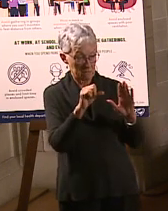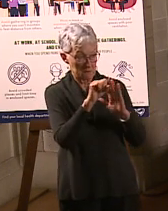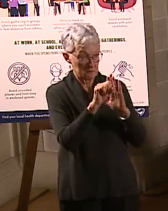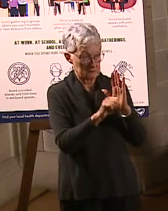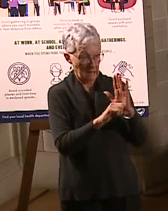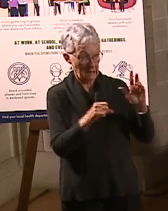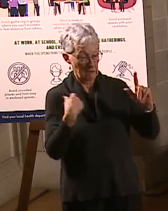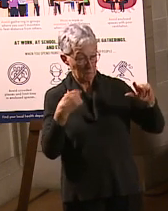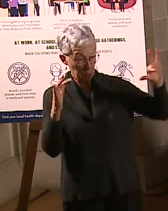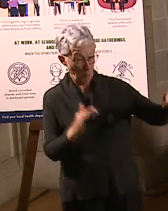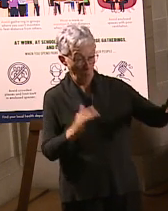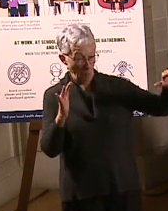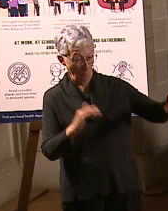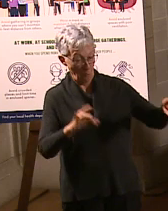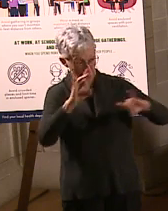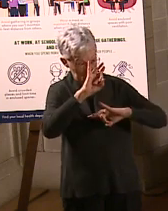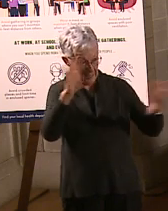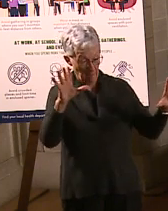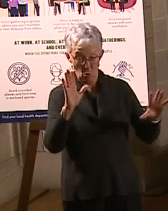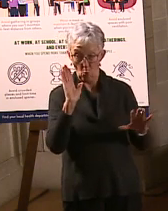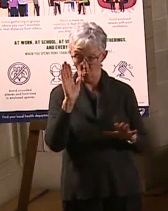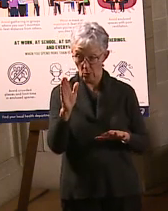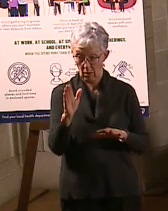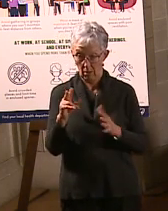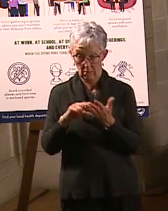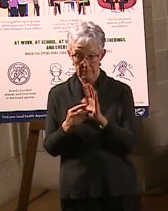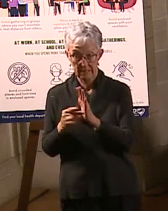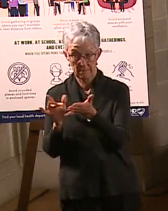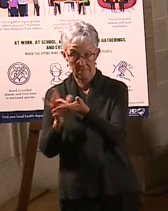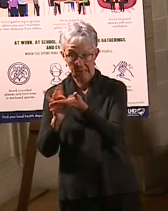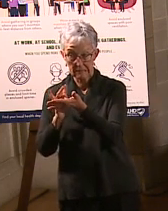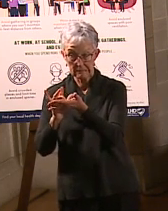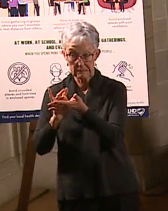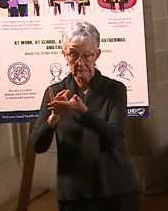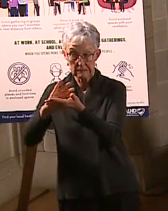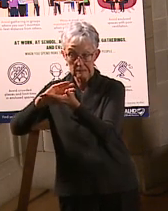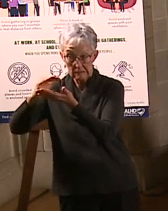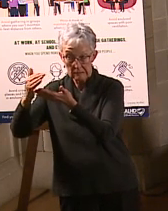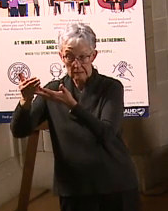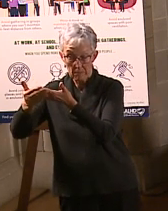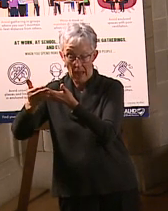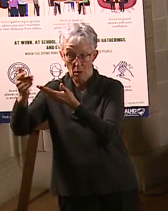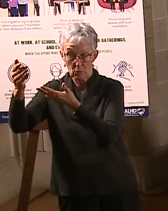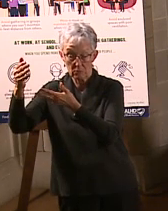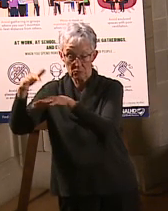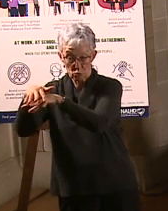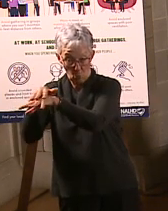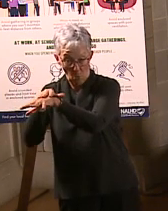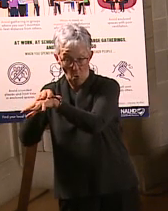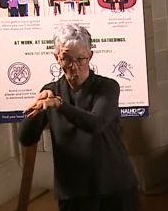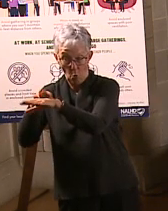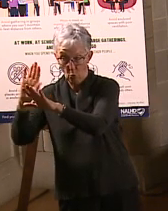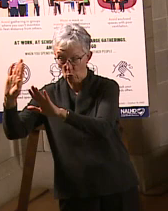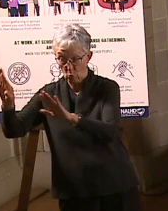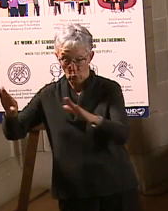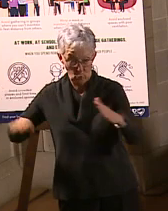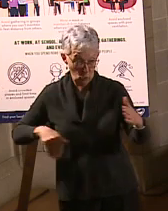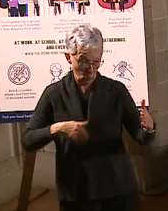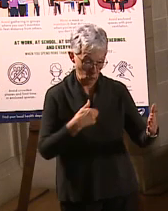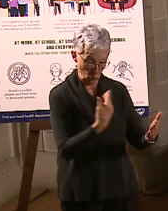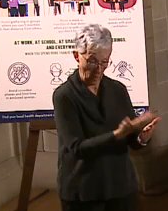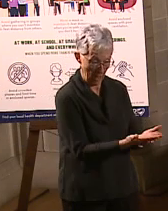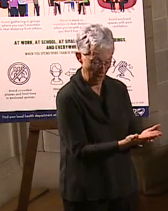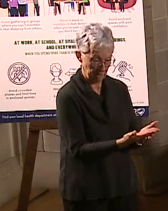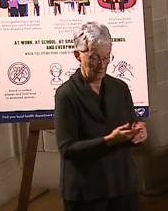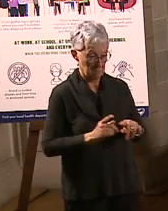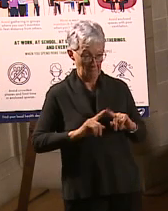receiving vaccine shipment? And in the past, when we did have some weather, that did slow up some of the shipments, but we haven't had any